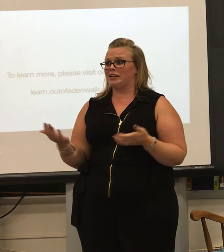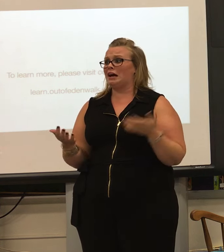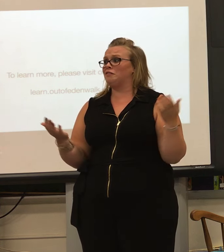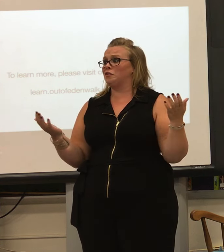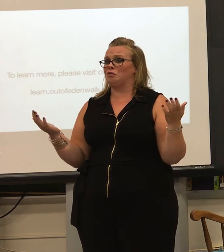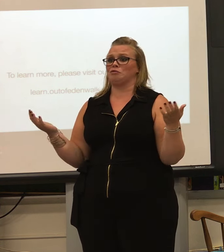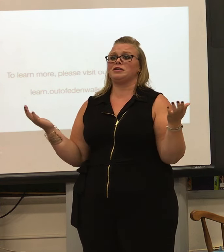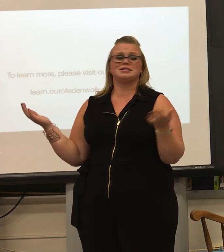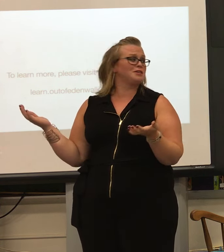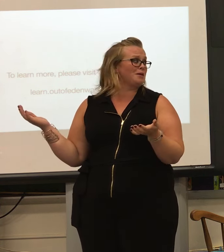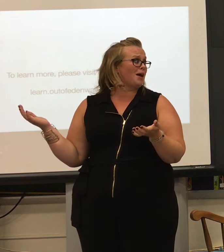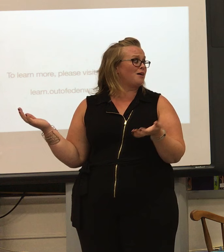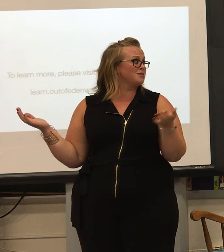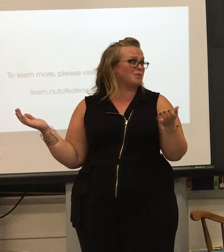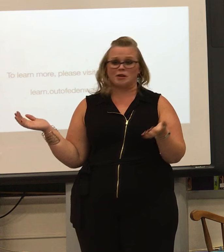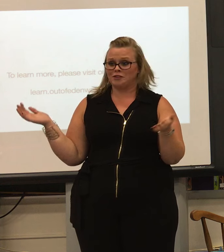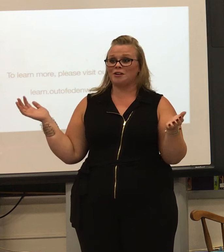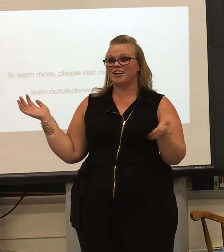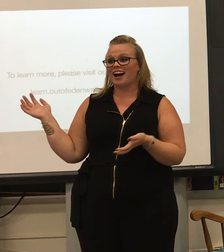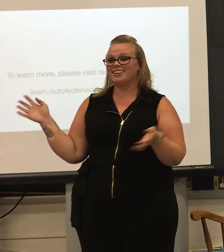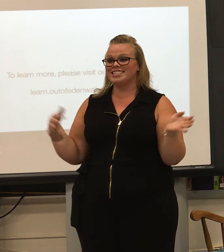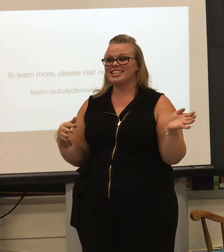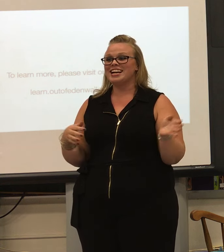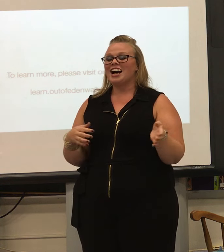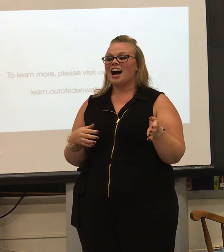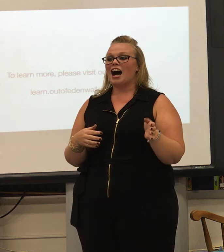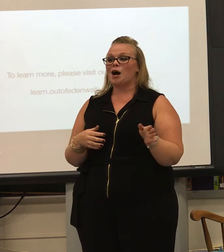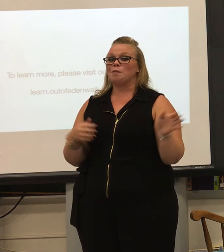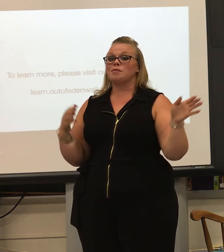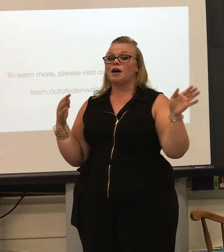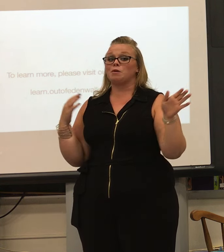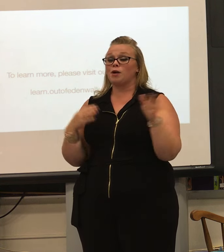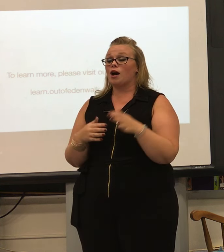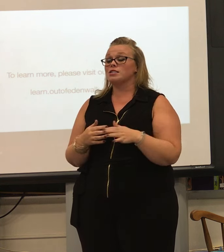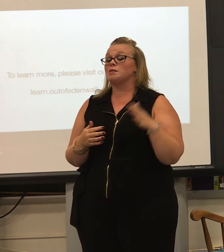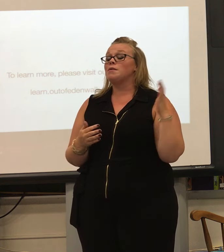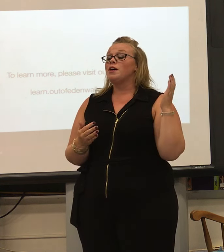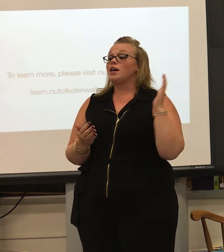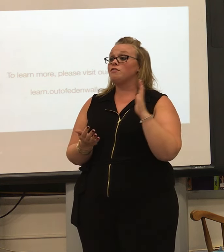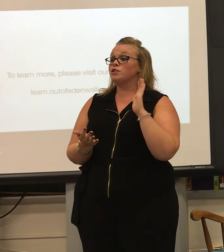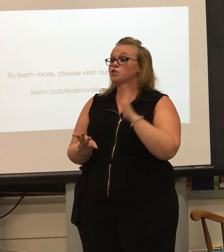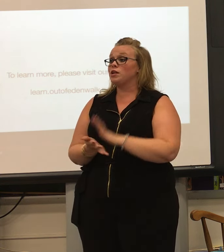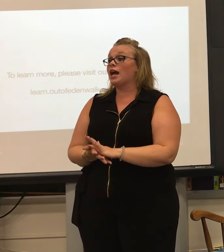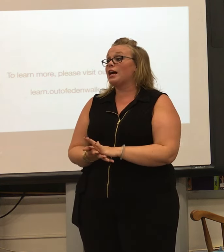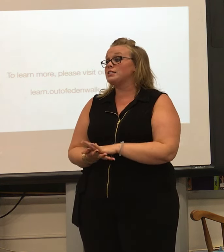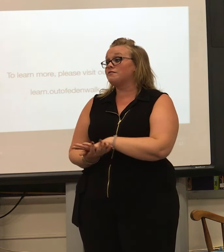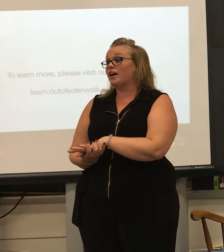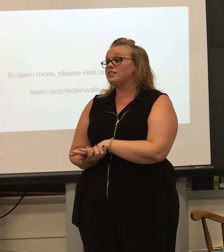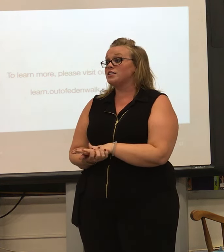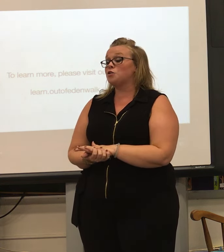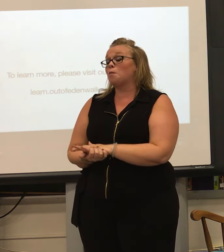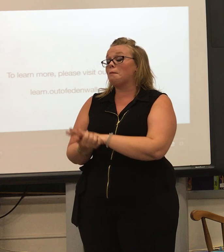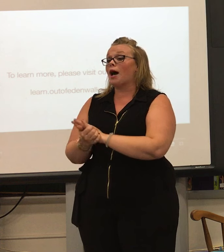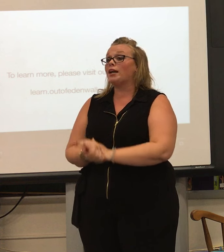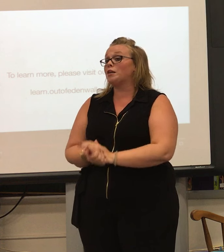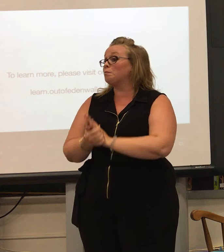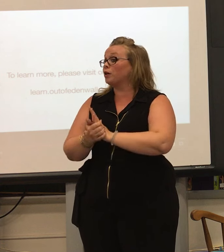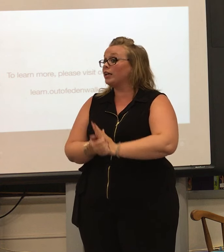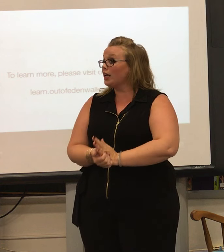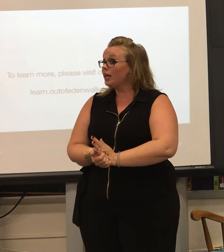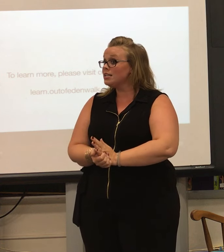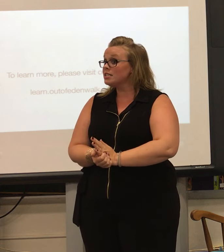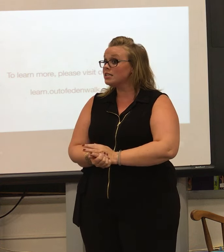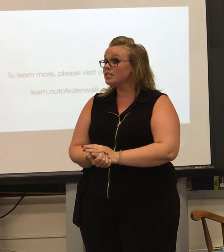I have like an iPhone 3 still at my house somewhere floating around. That would be awesome. If your student has a device and you don't mind